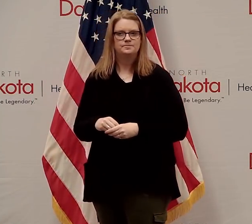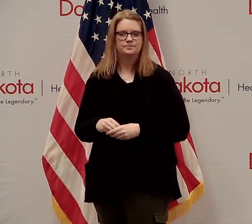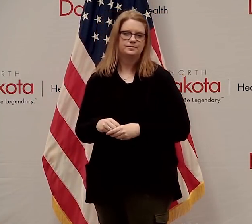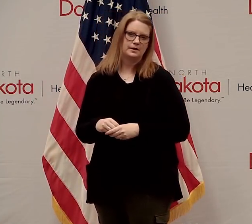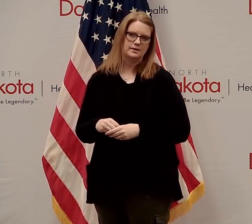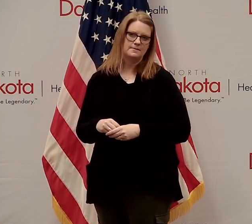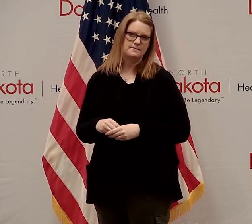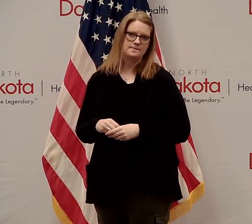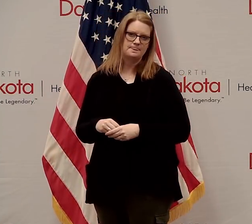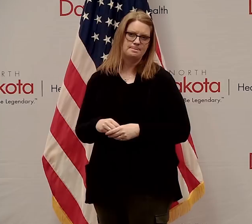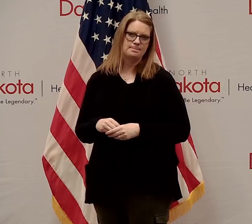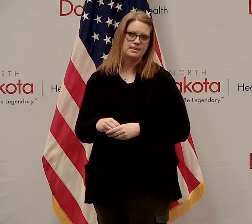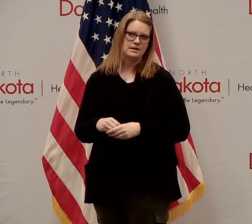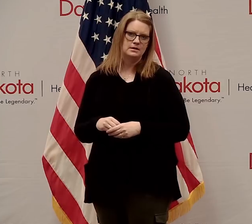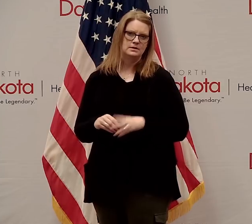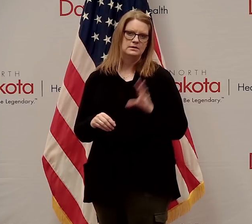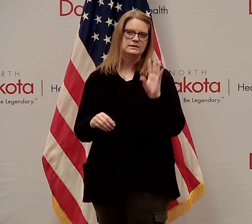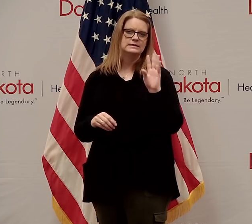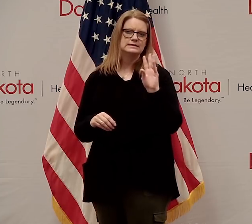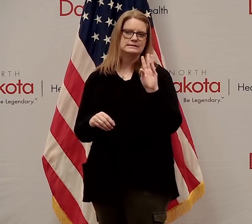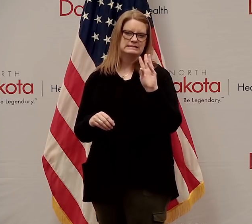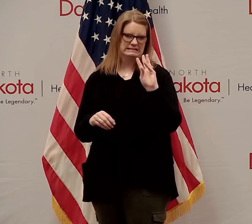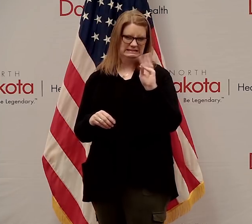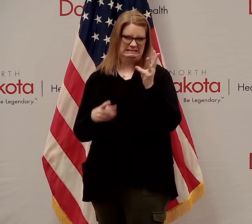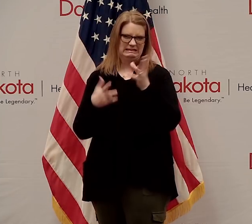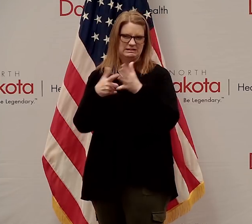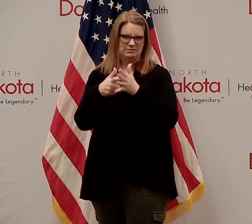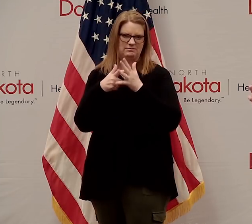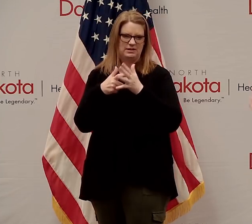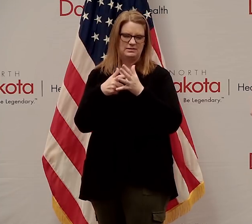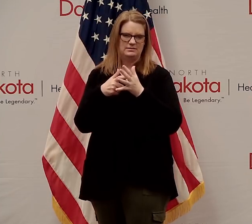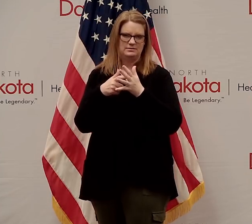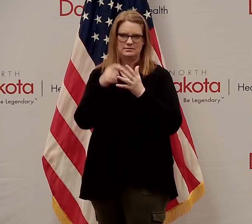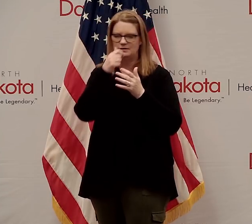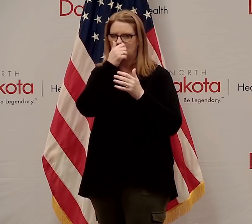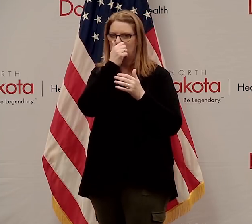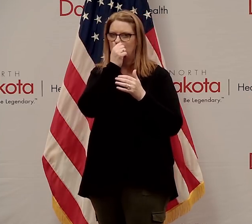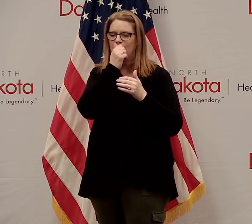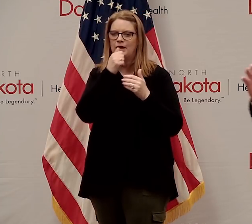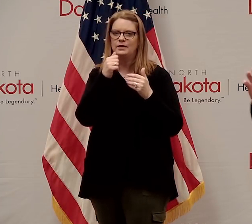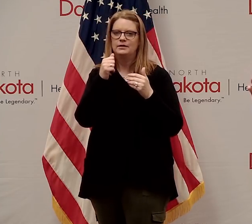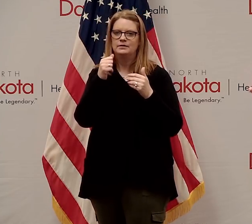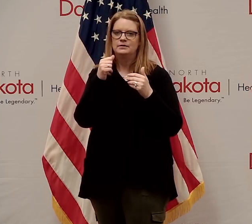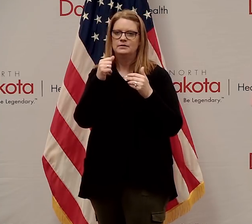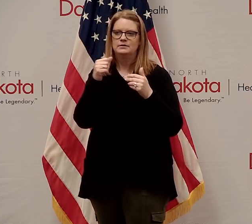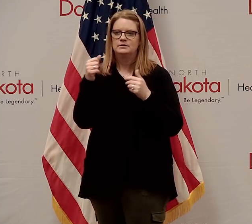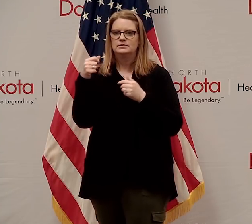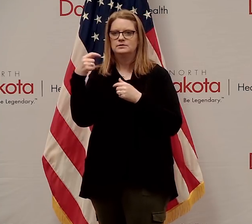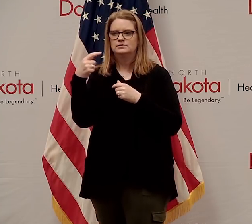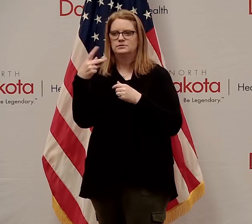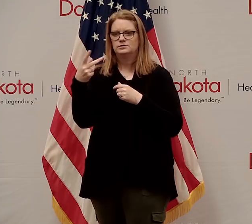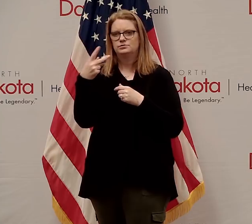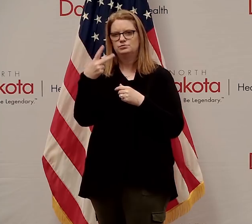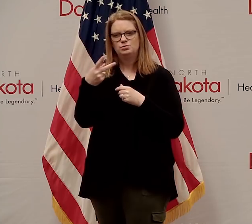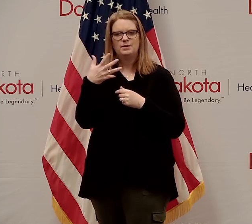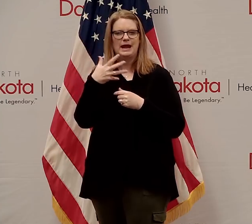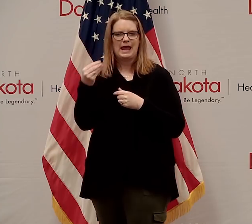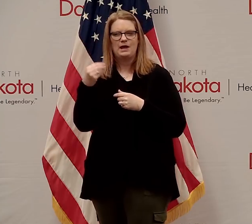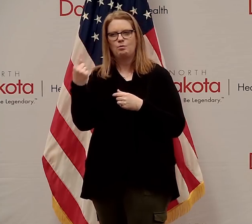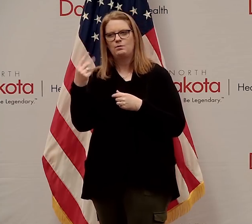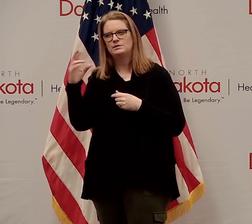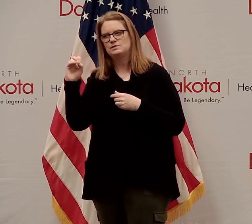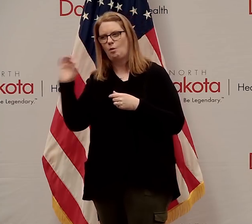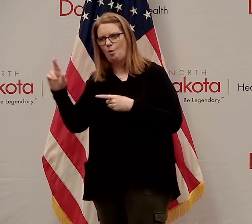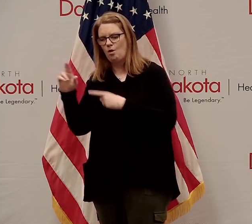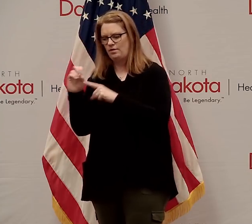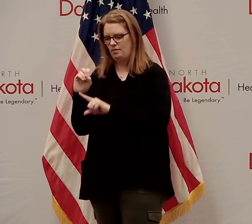there was six criteria. There are 2 sets and 3 sets of 2. 2 of them were and, 1 was or. The